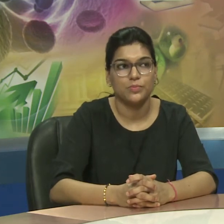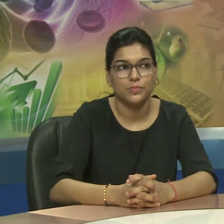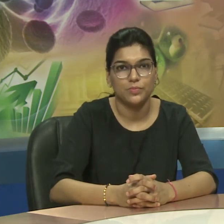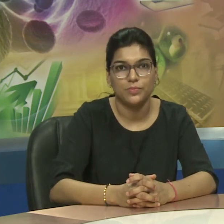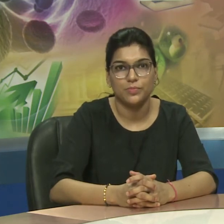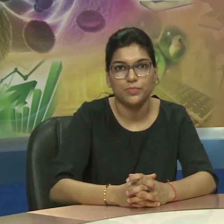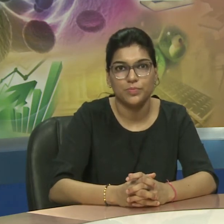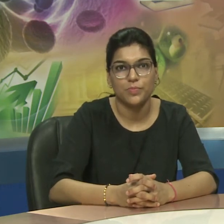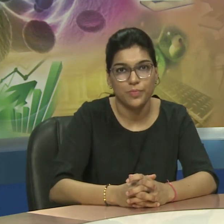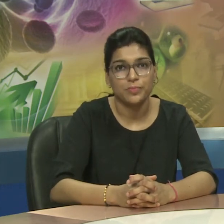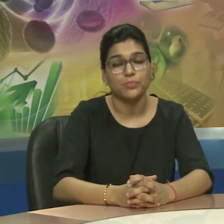stores.